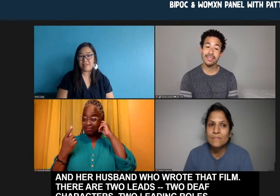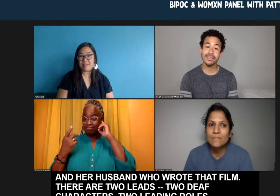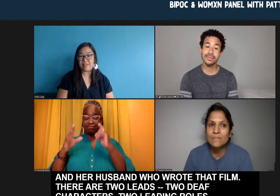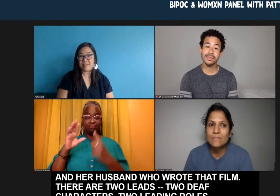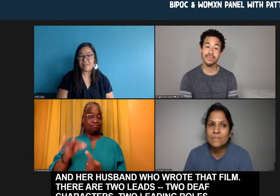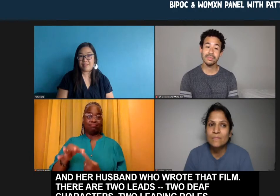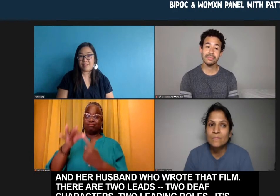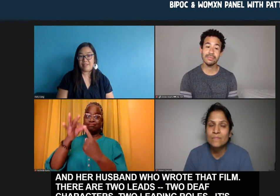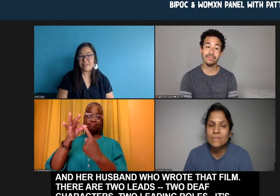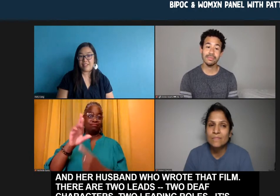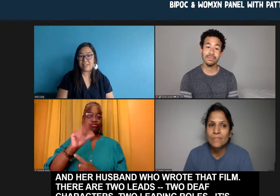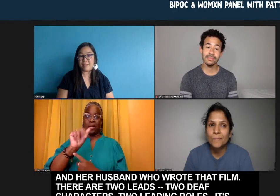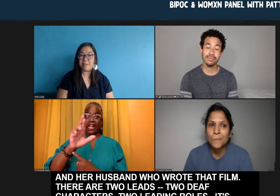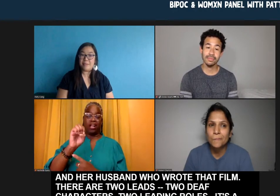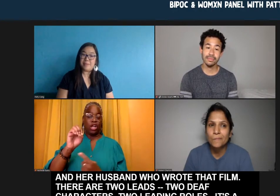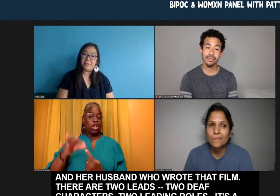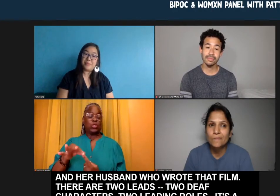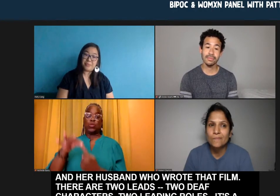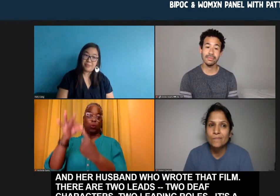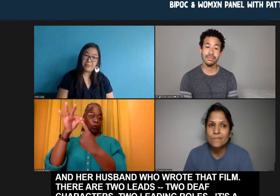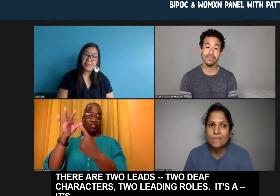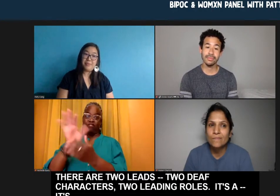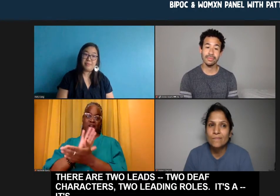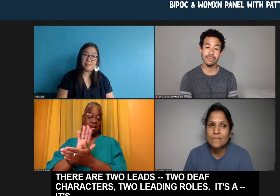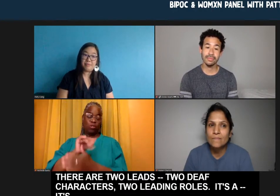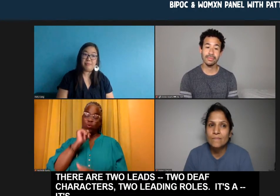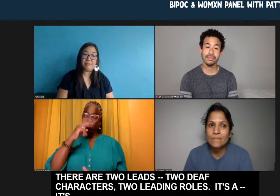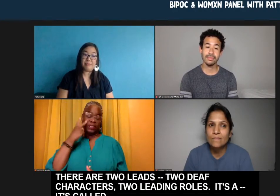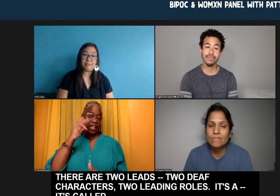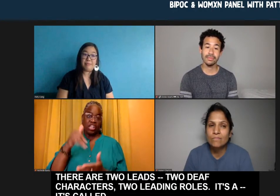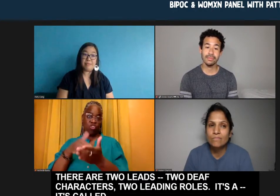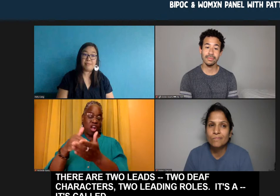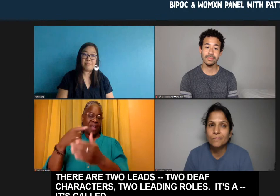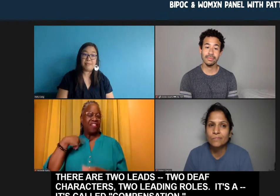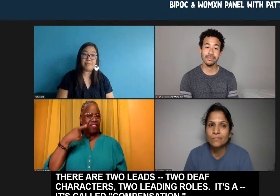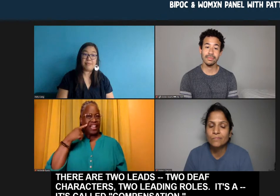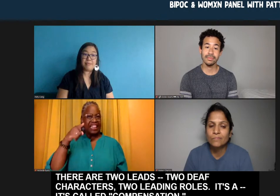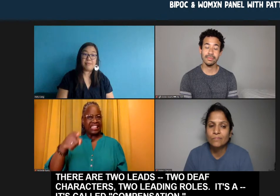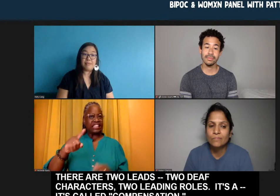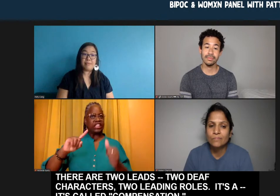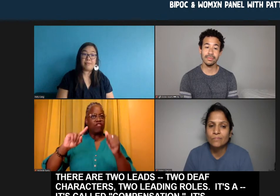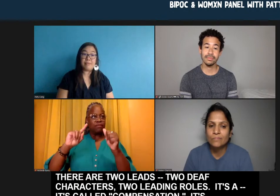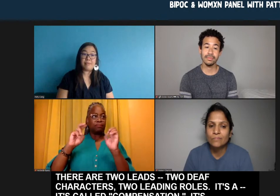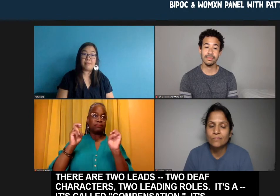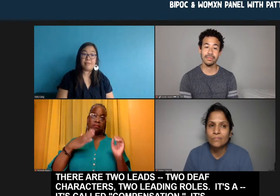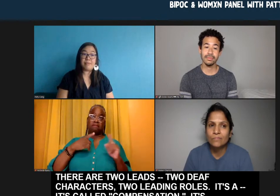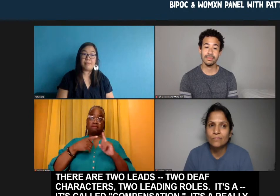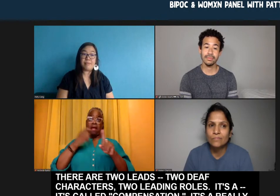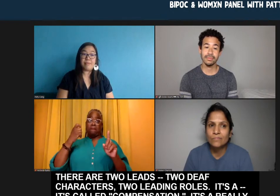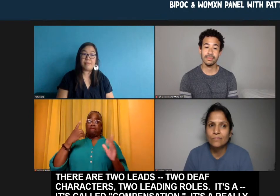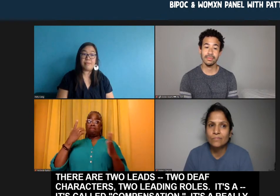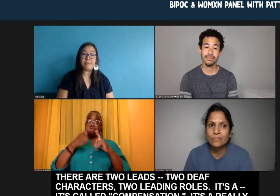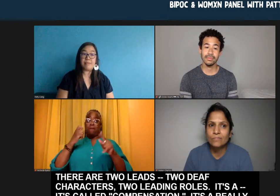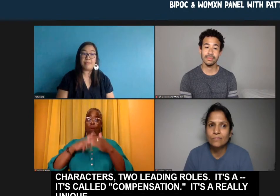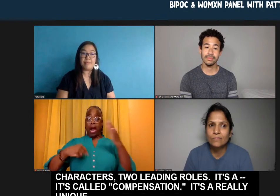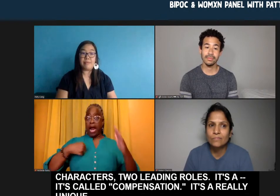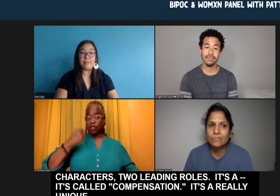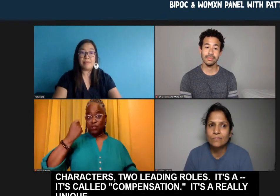it's called Compensation. And it's a really unique film. It takes place in